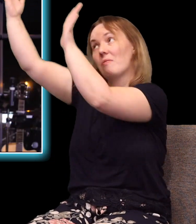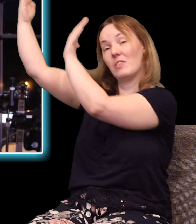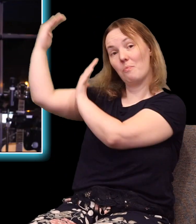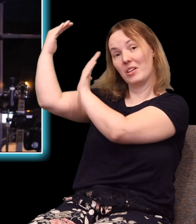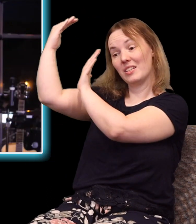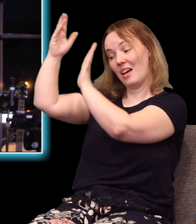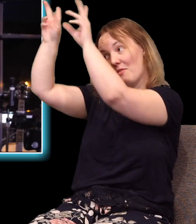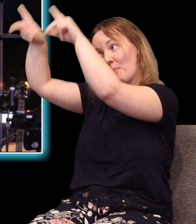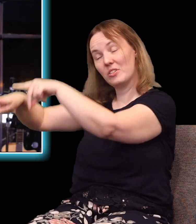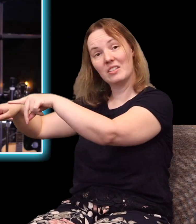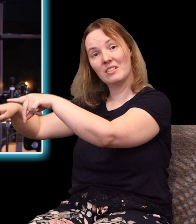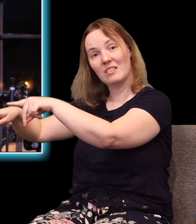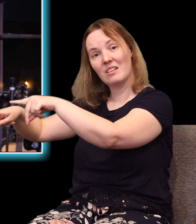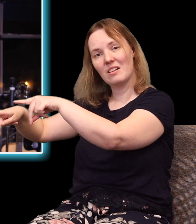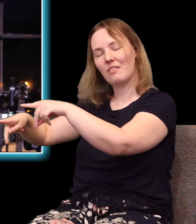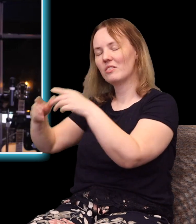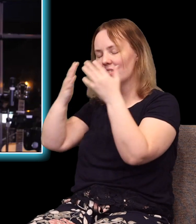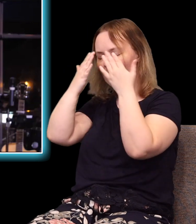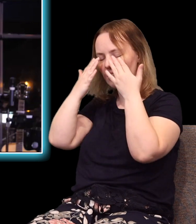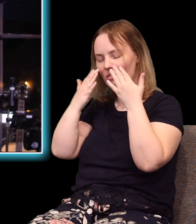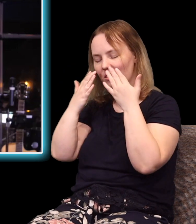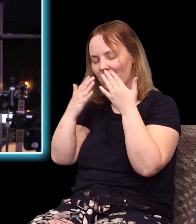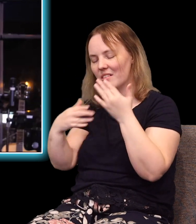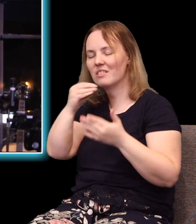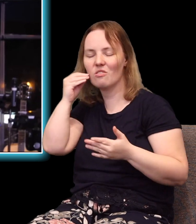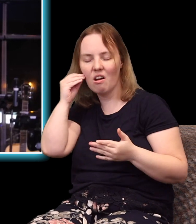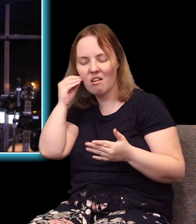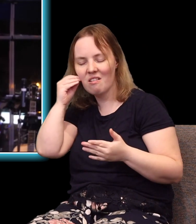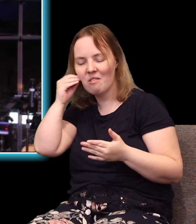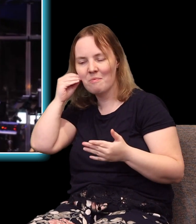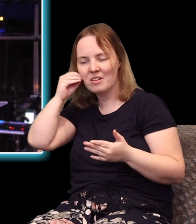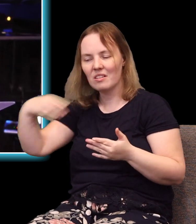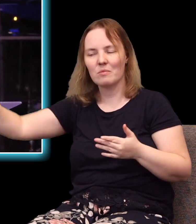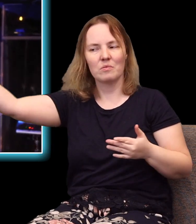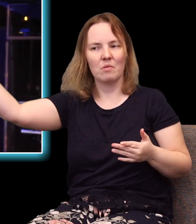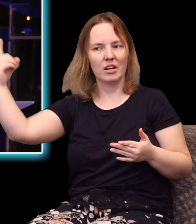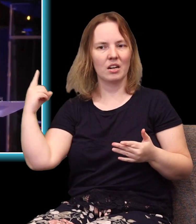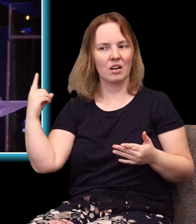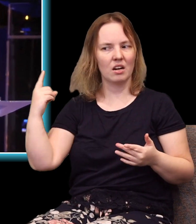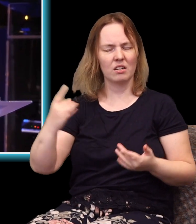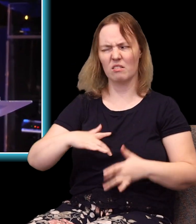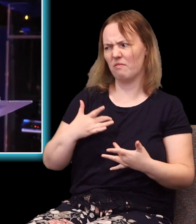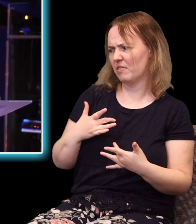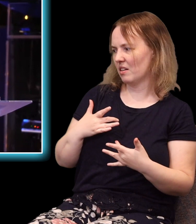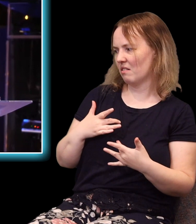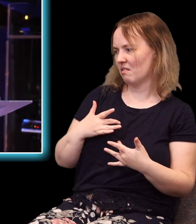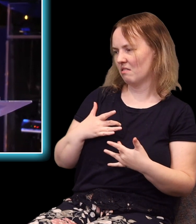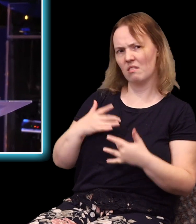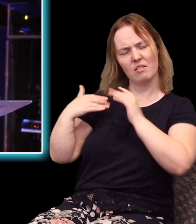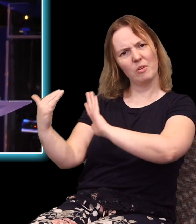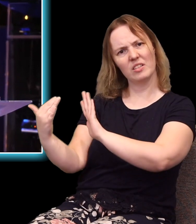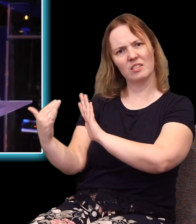because we feel the presence of a person. Right? Have you ever closed your eyes in your home and somebody's walking in, you sense their